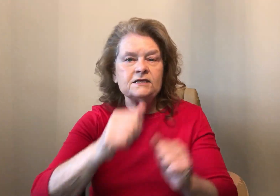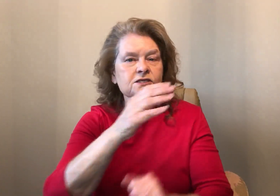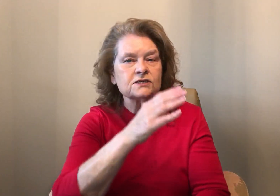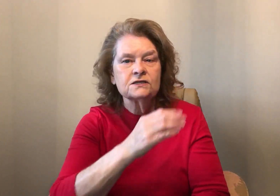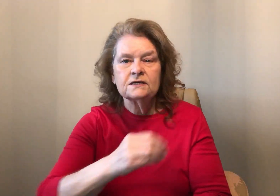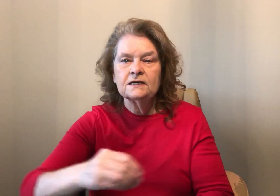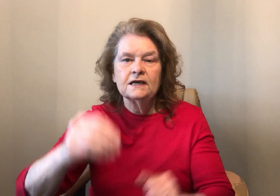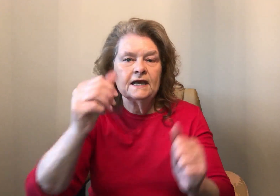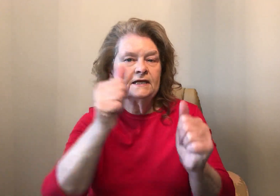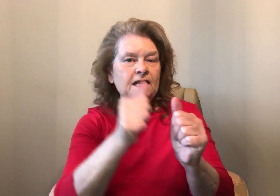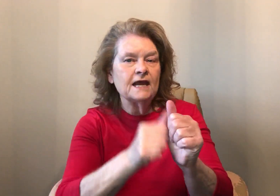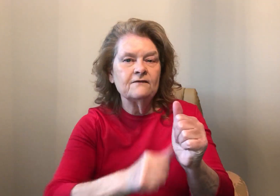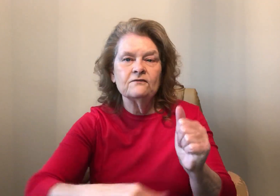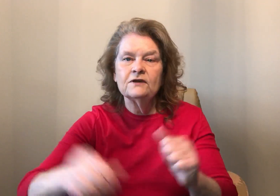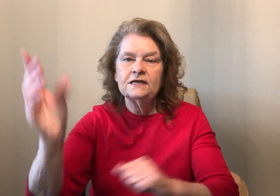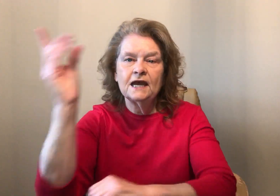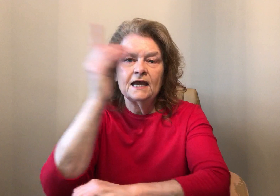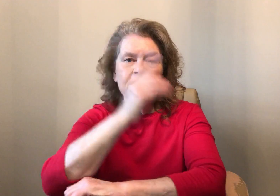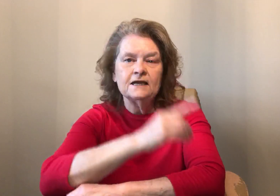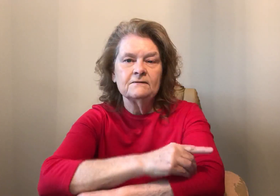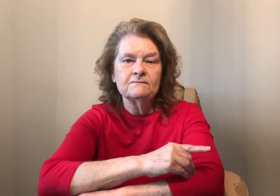each and every day.